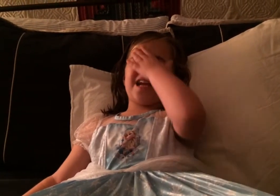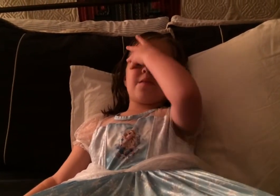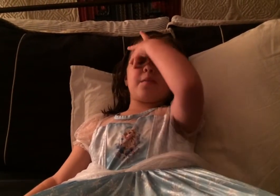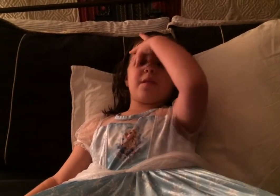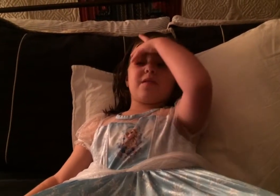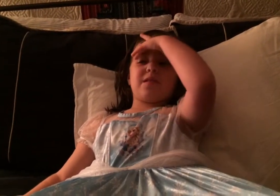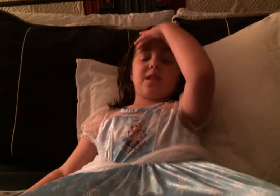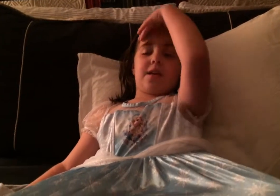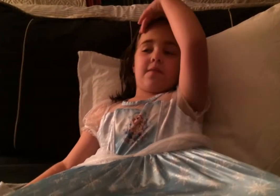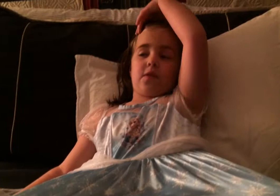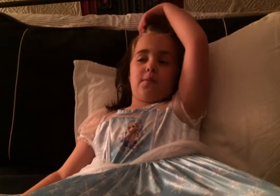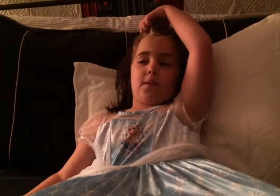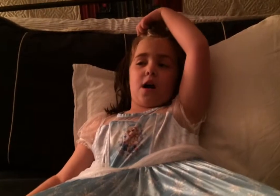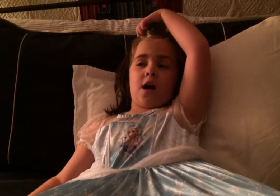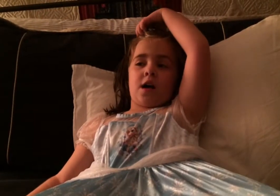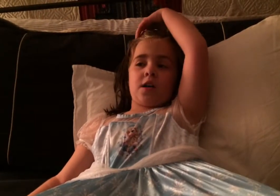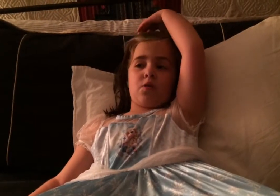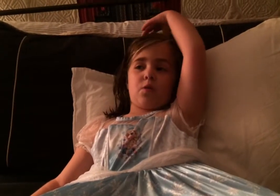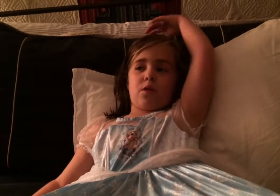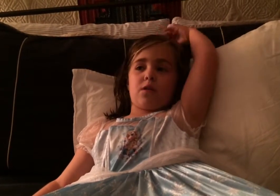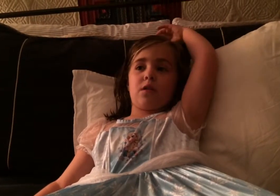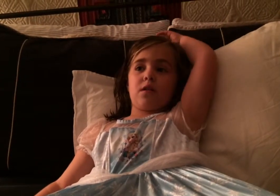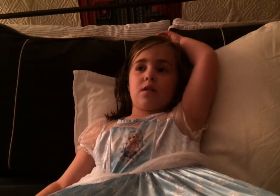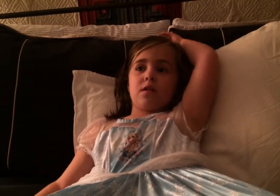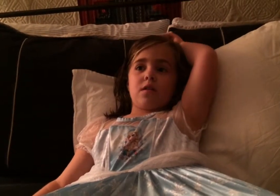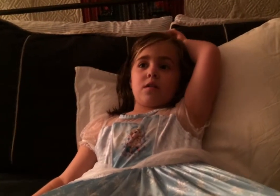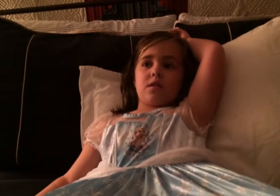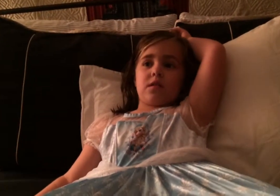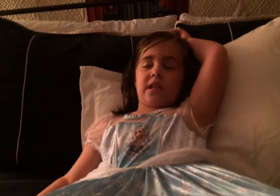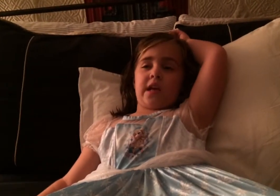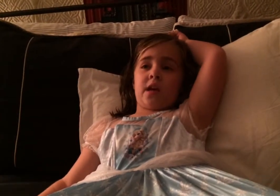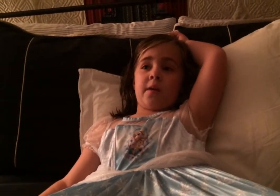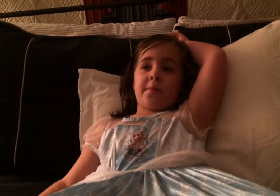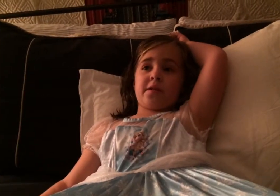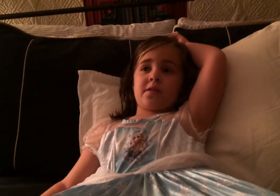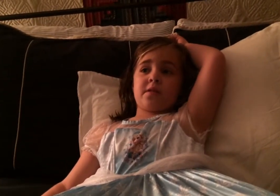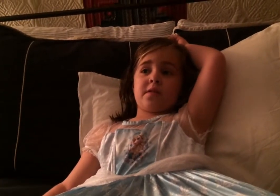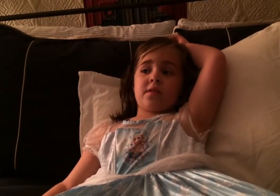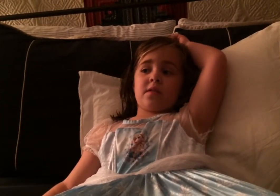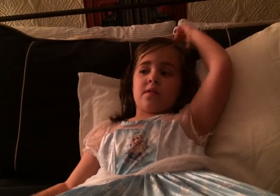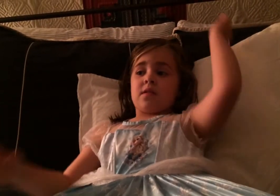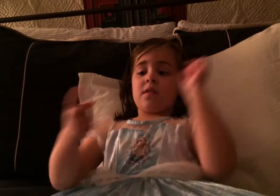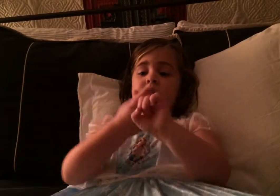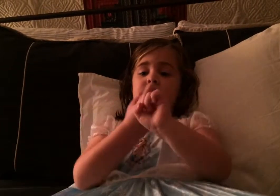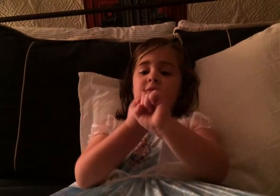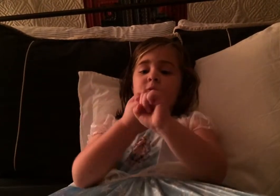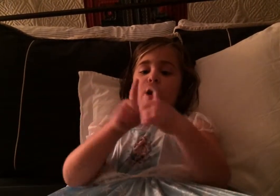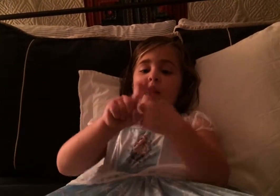can't remember the name for my or name friends.